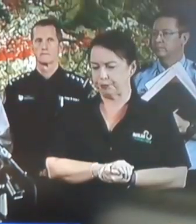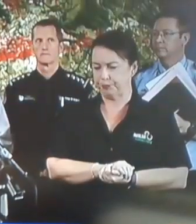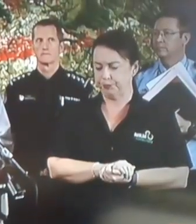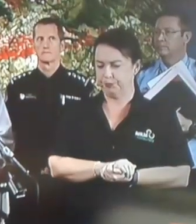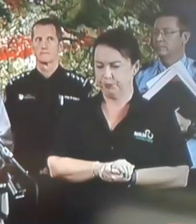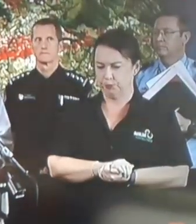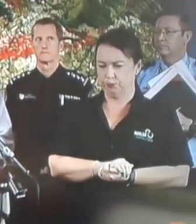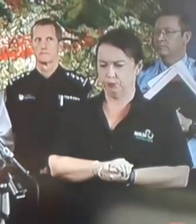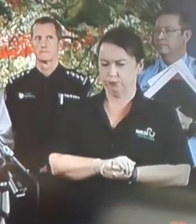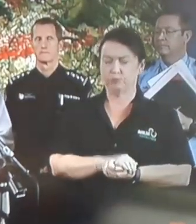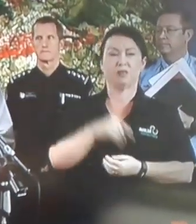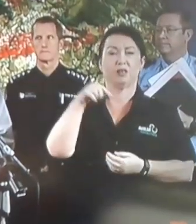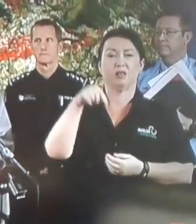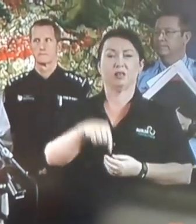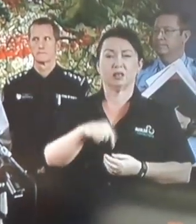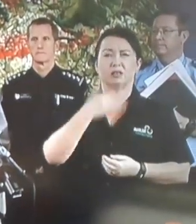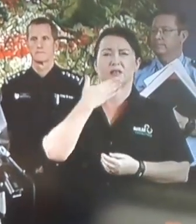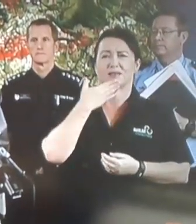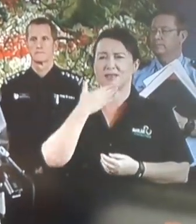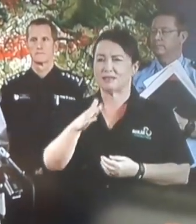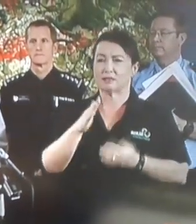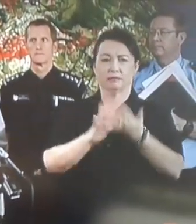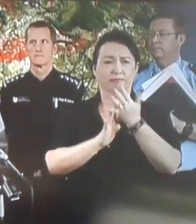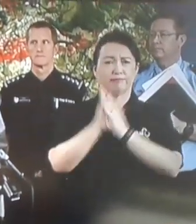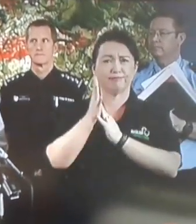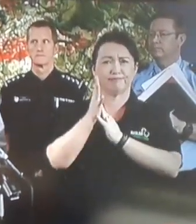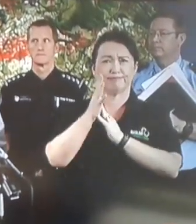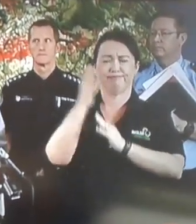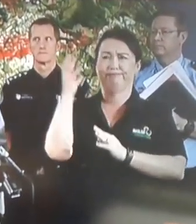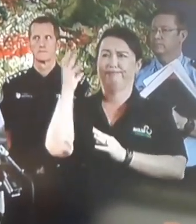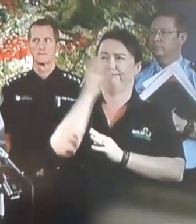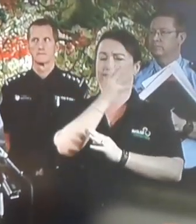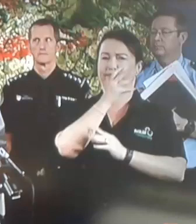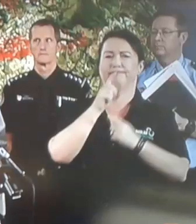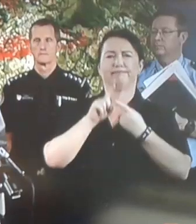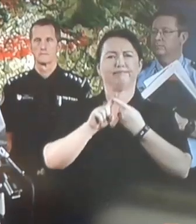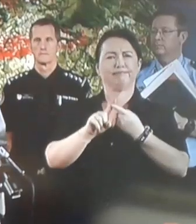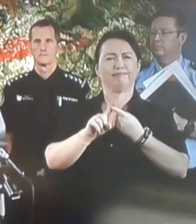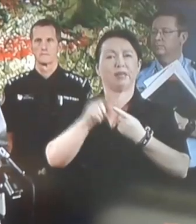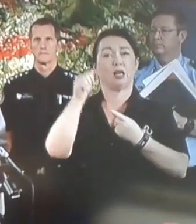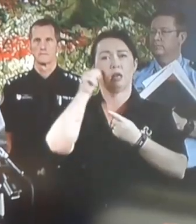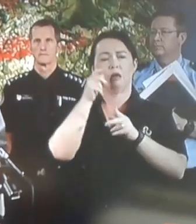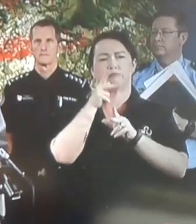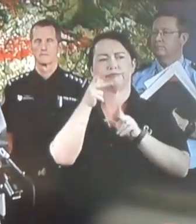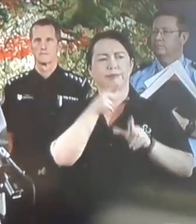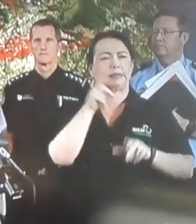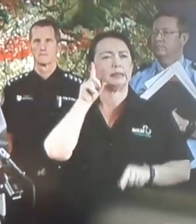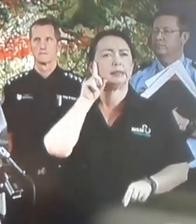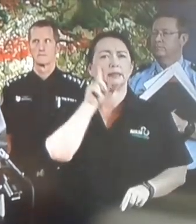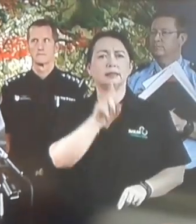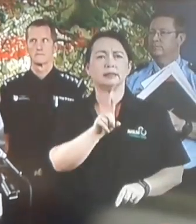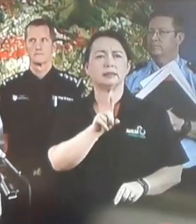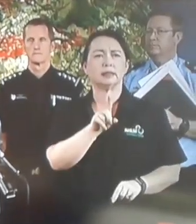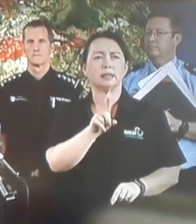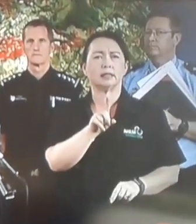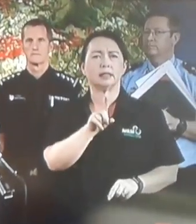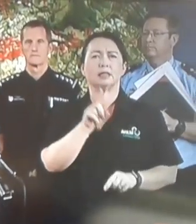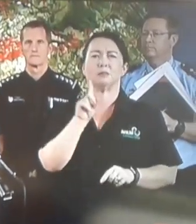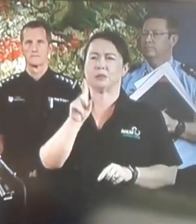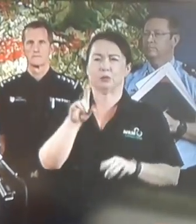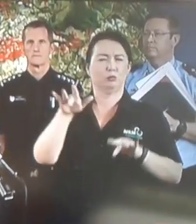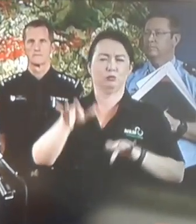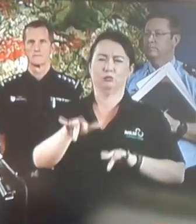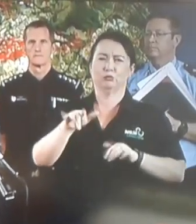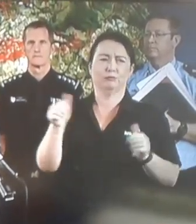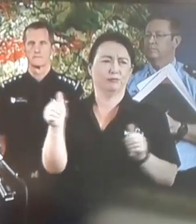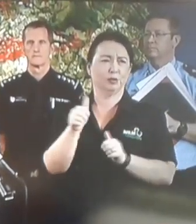This exceptional heat and fire event continues. While it's good to have yesterday behind us, the story is by no